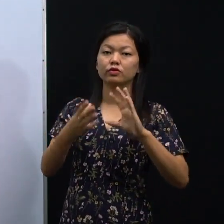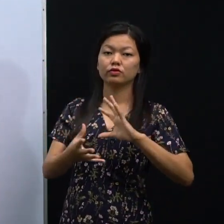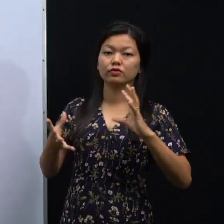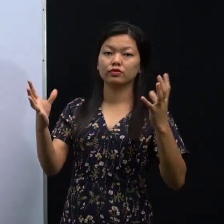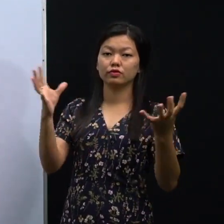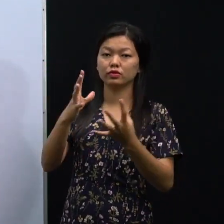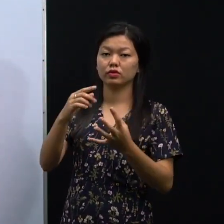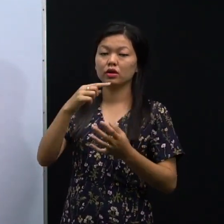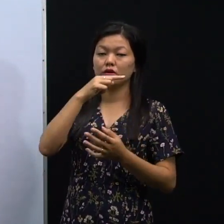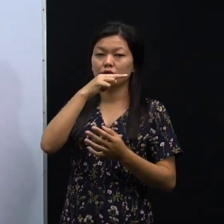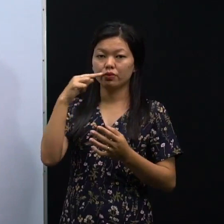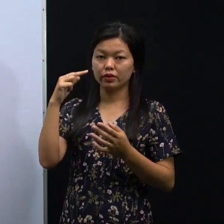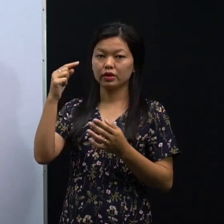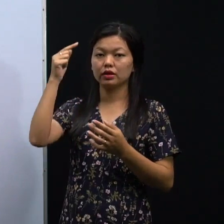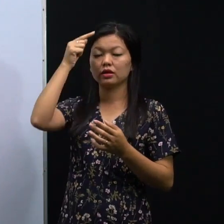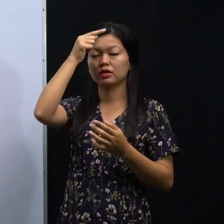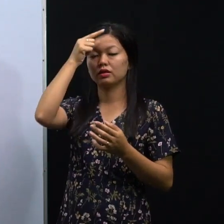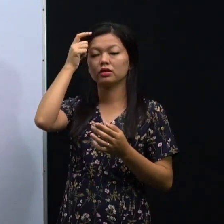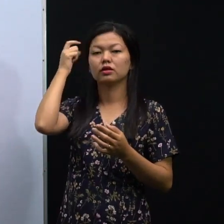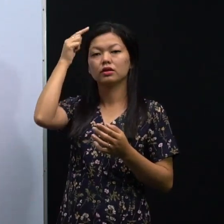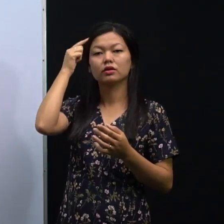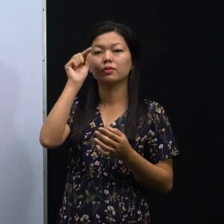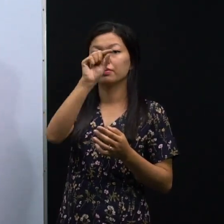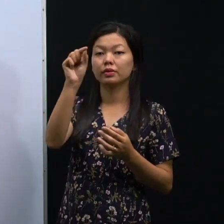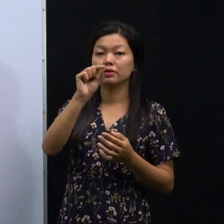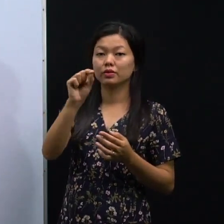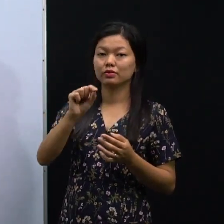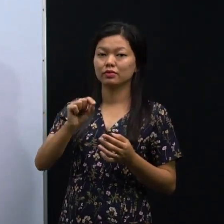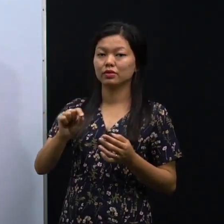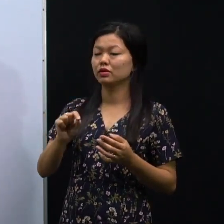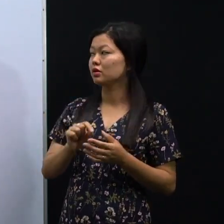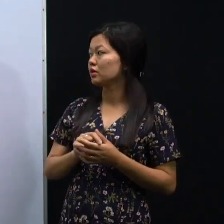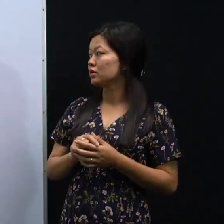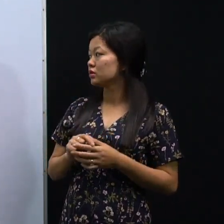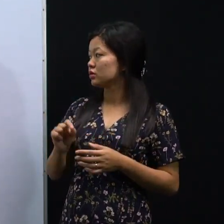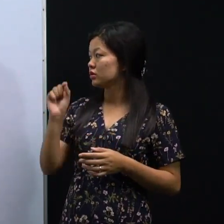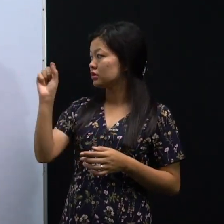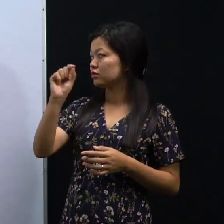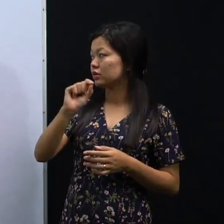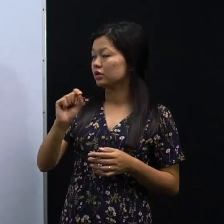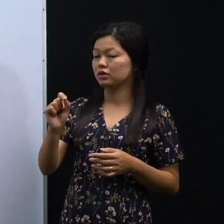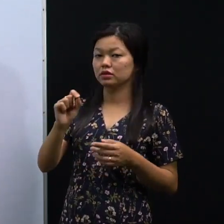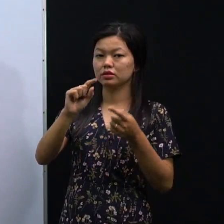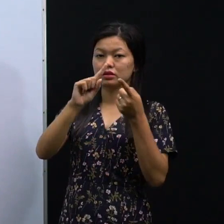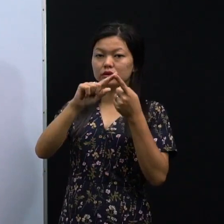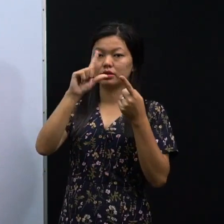drawbacks is that he did not clearly mention whether these electrons are fixed